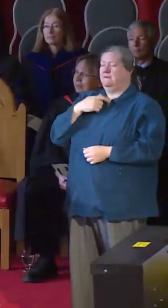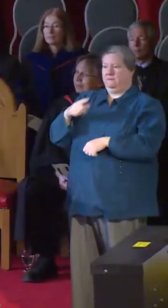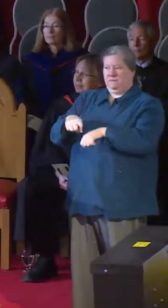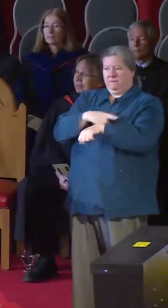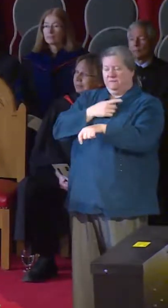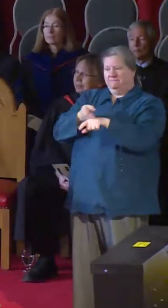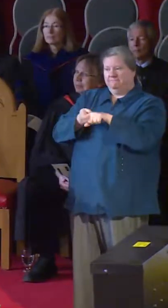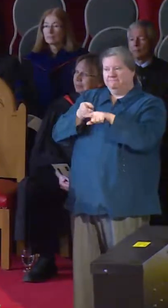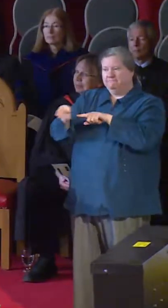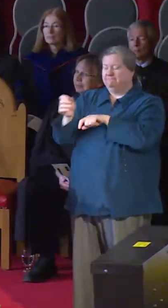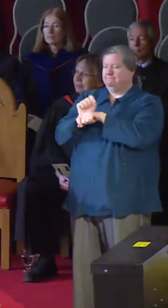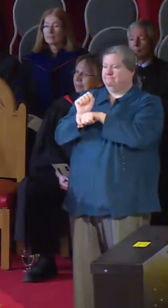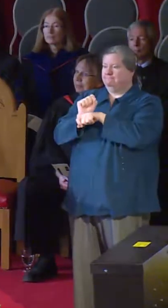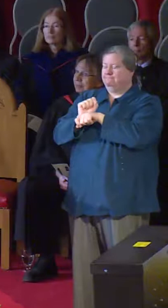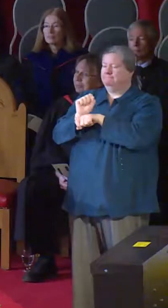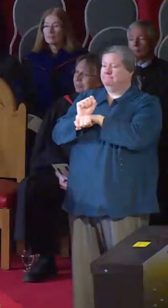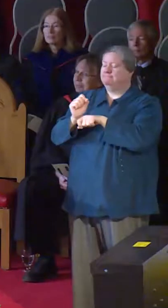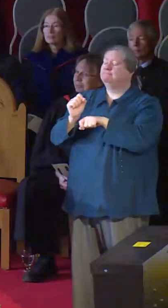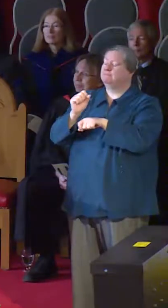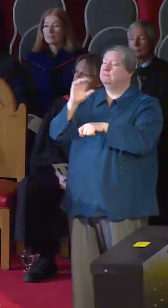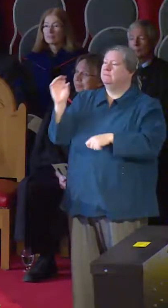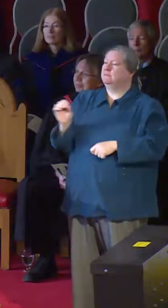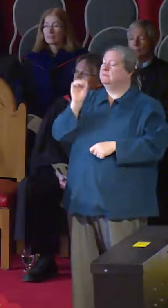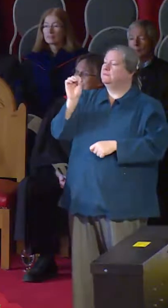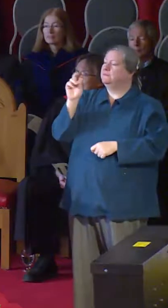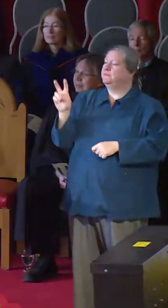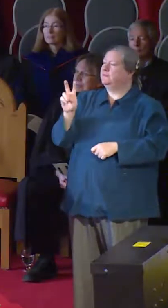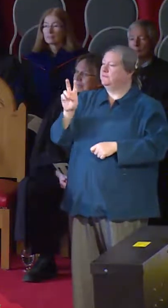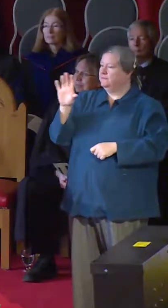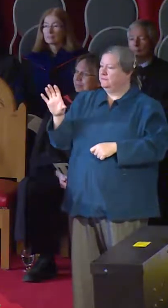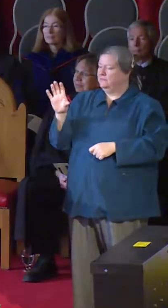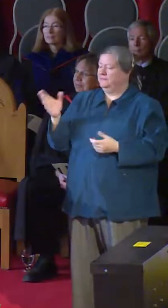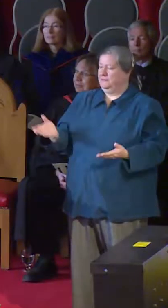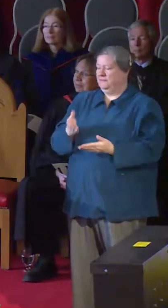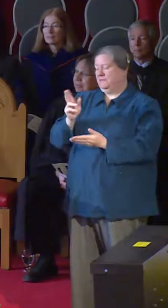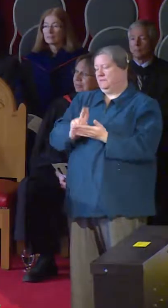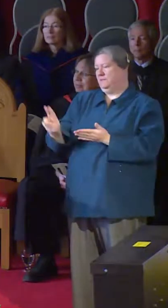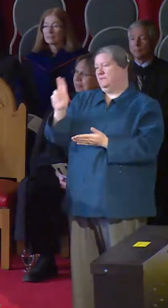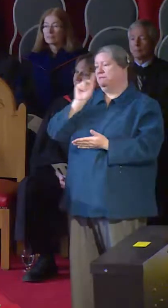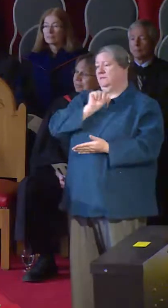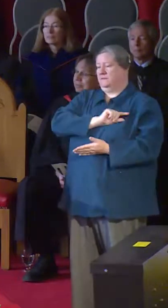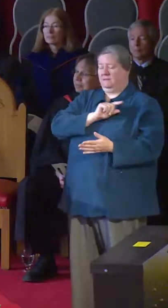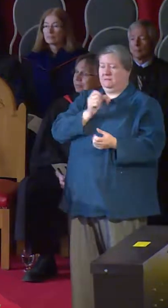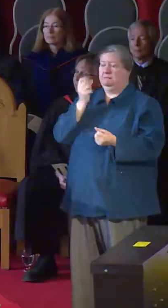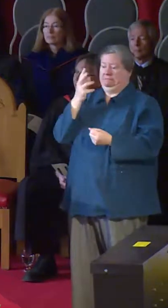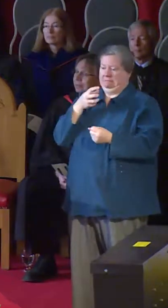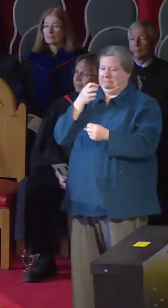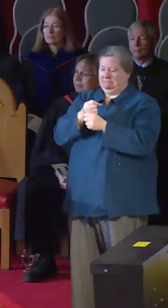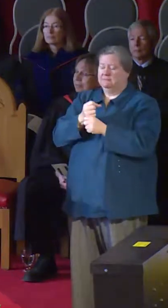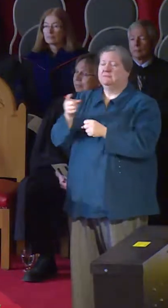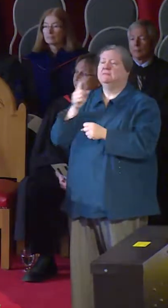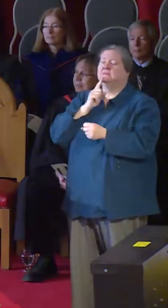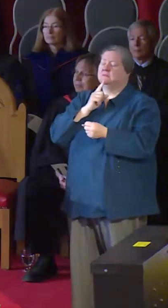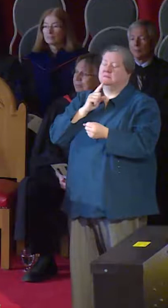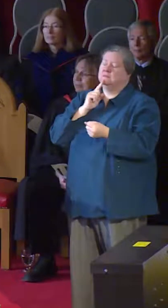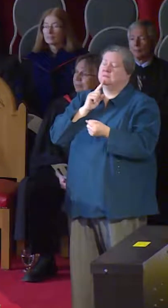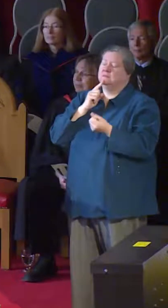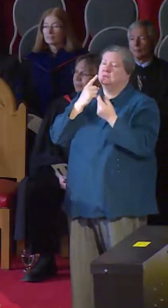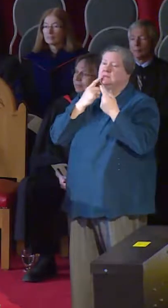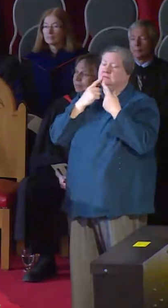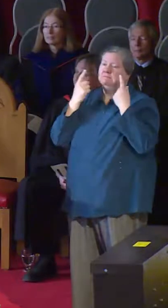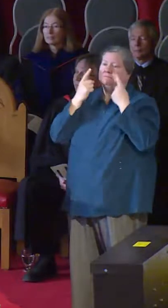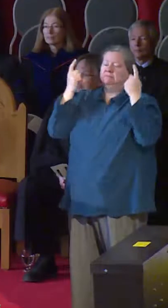as a faculty member in the Ontario Veterinary College at the University of Guelph. He has excelled as a researcher,